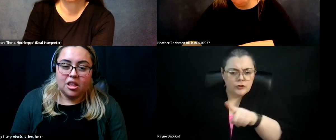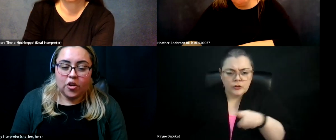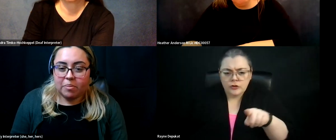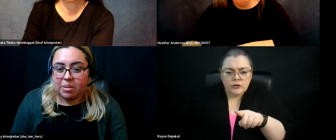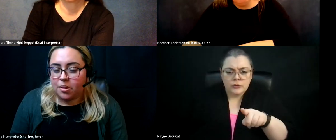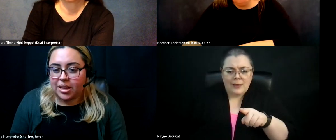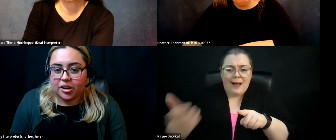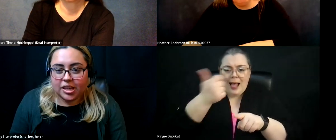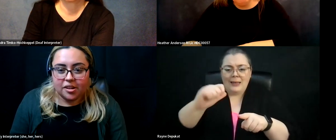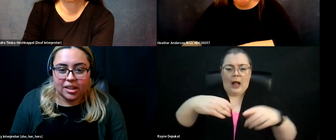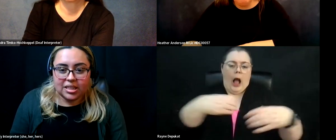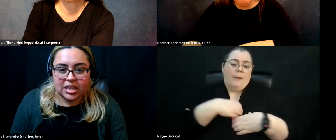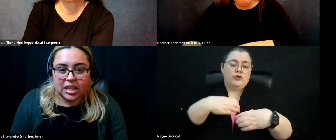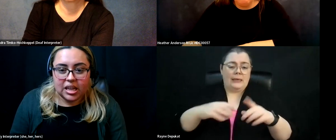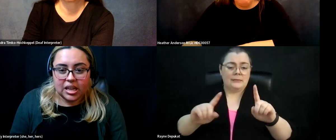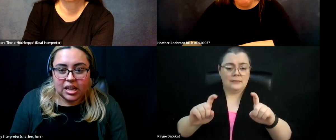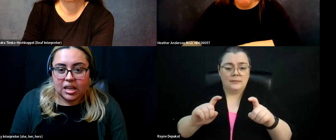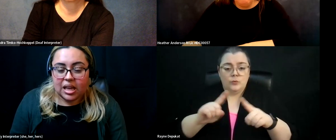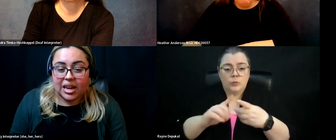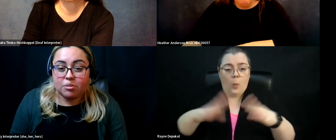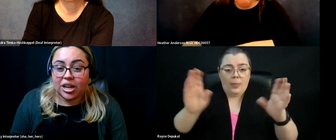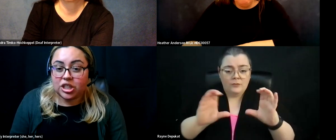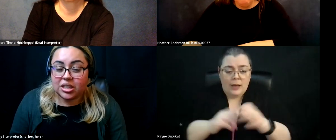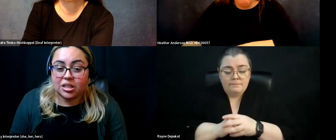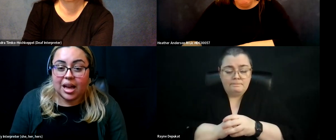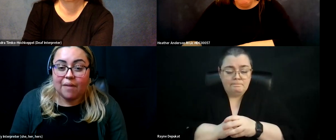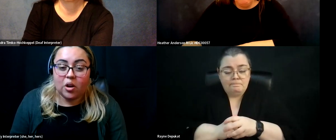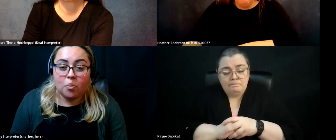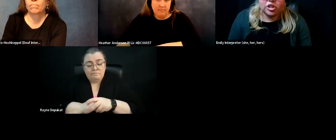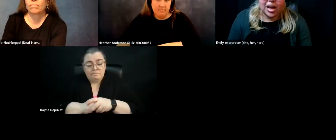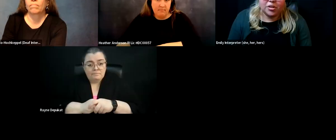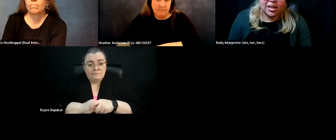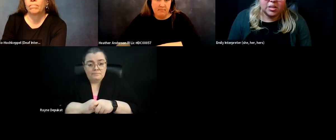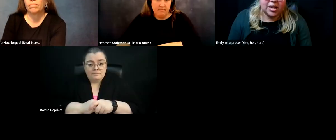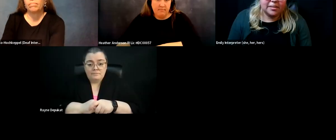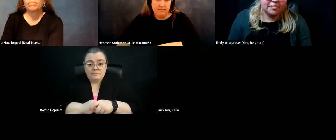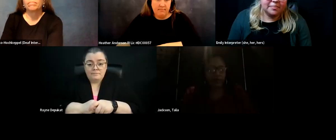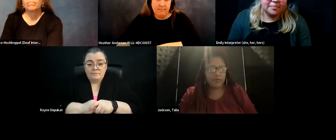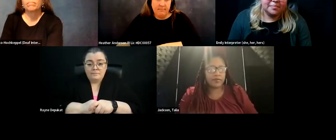Other committee members that are here, let's see. Any objections to having an open chat for tonight's meeting?